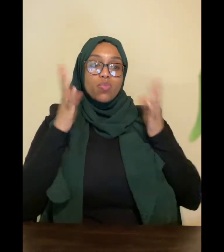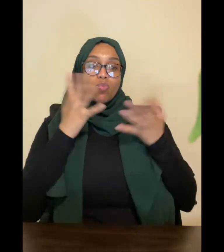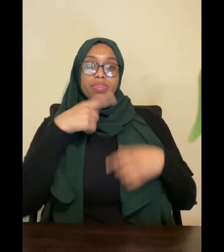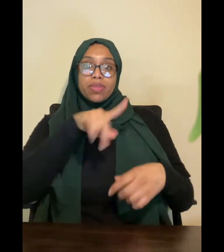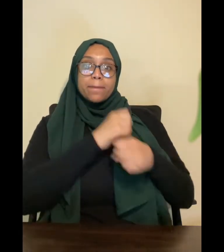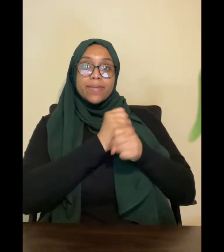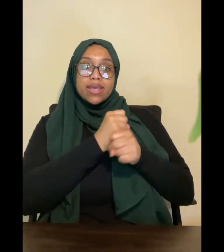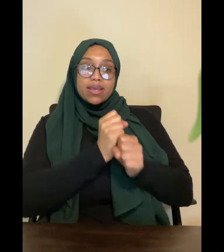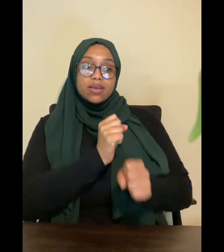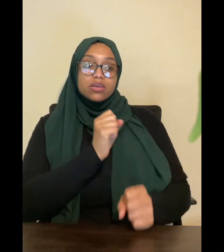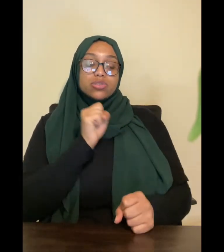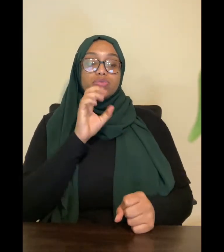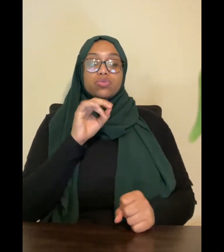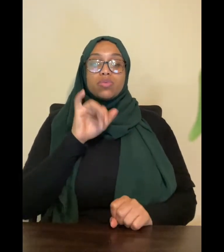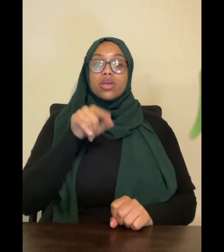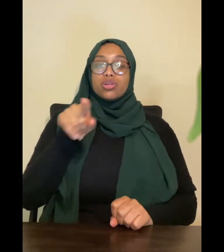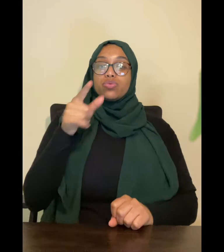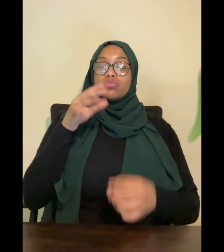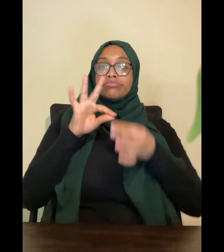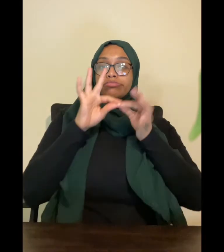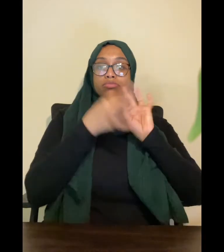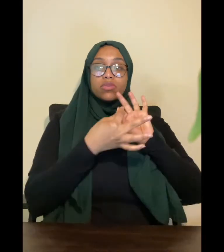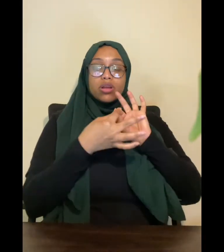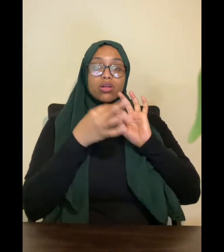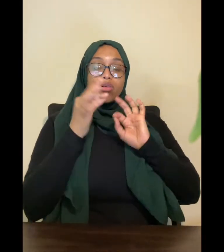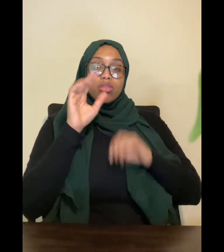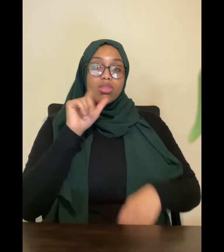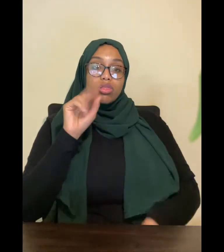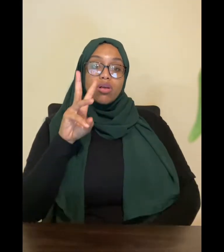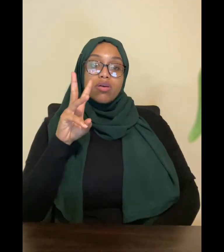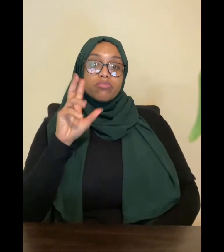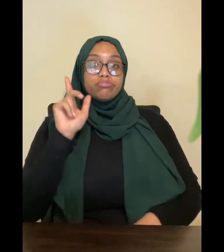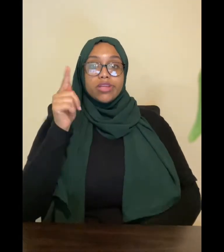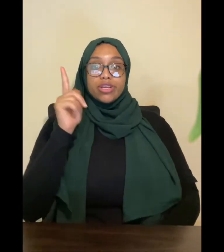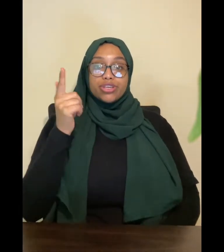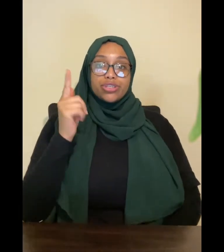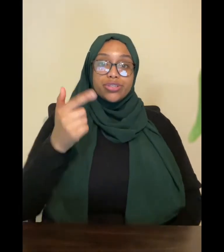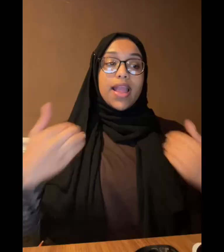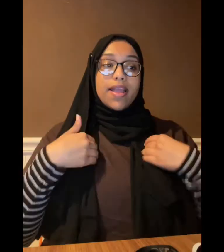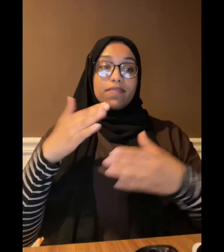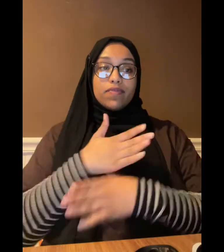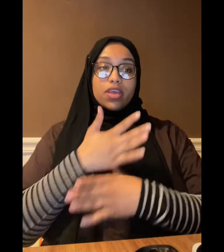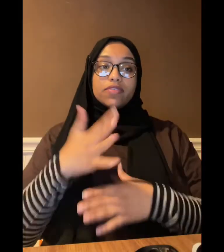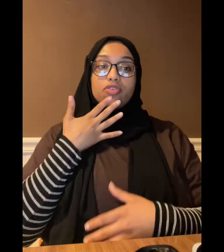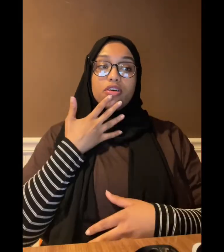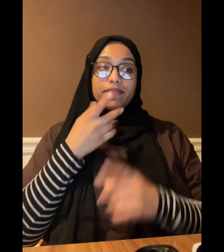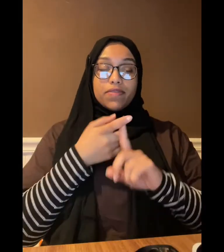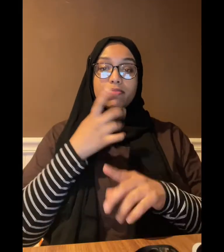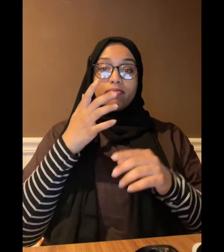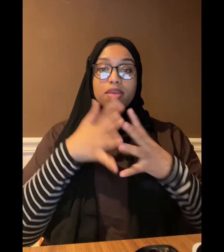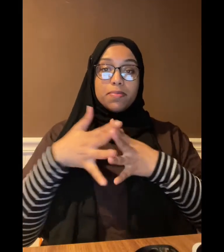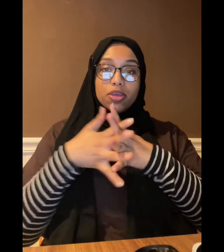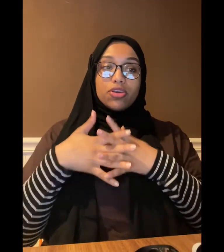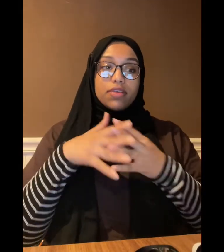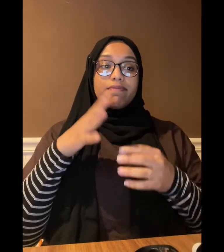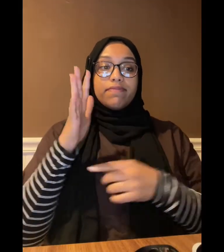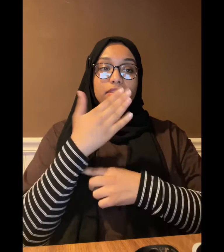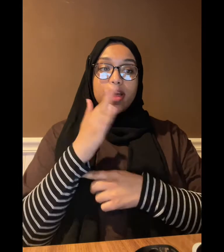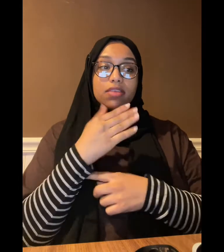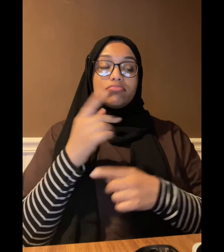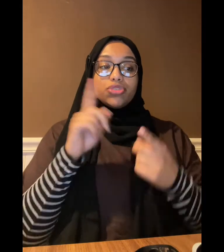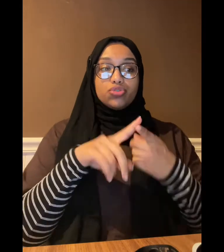might be in court in litigation trying to define what does this mean, or the agencies need to pass regulations about